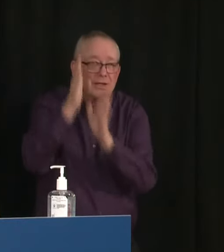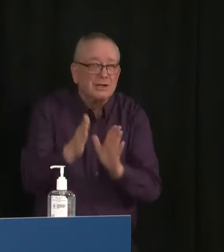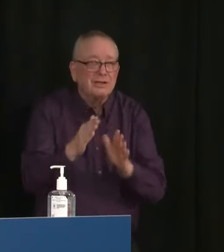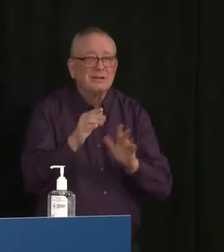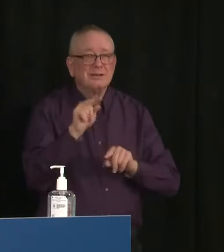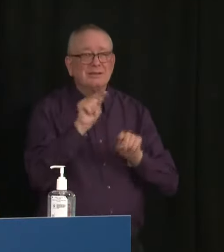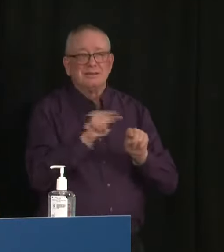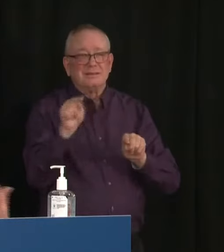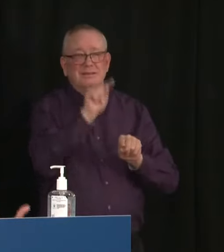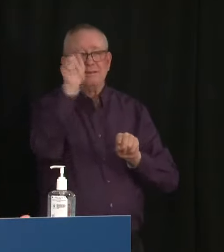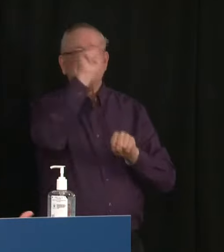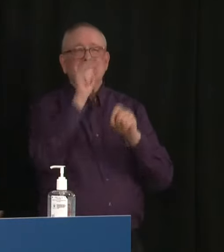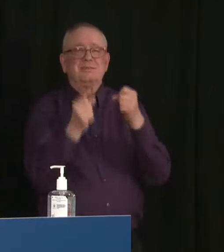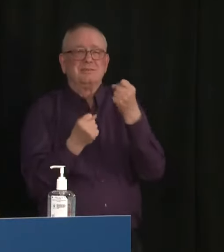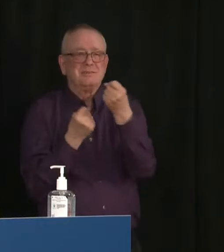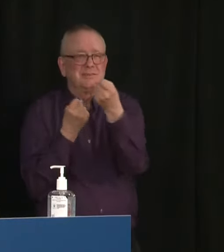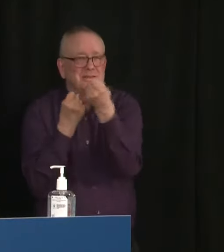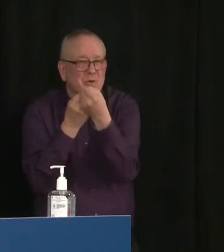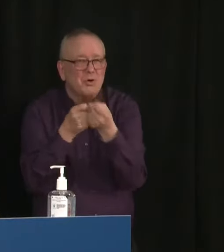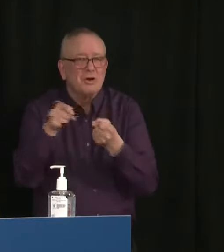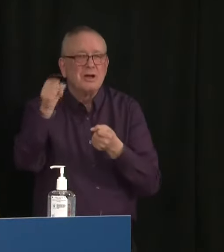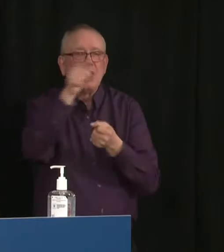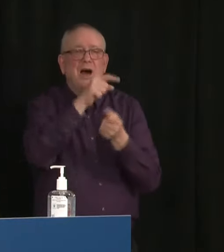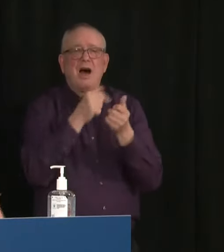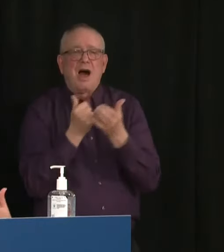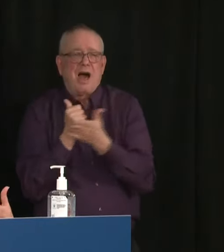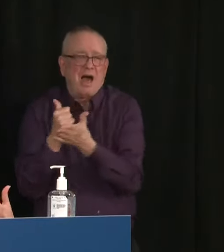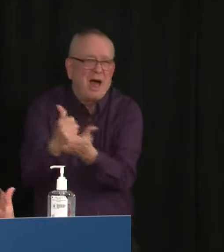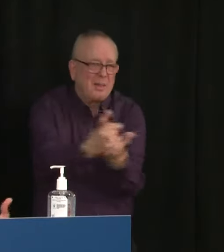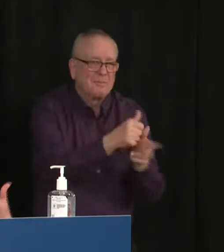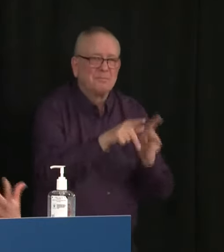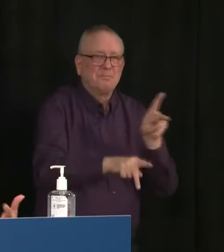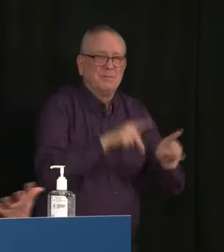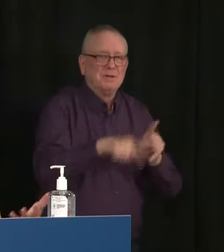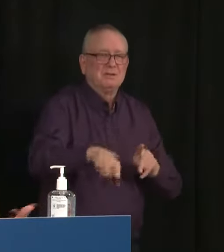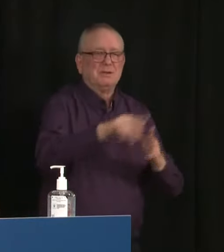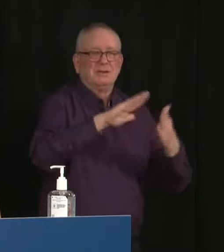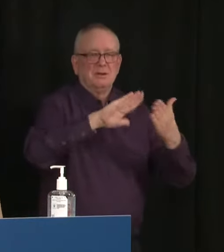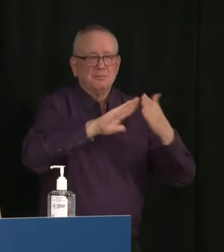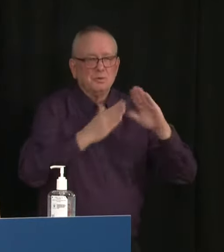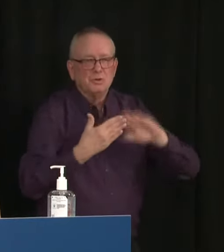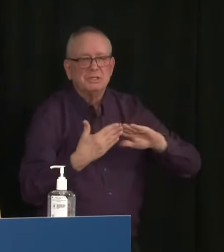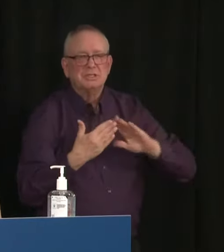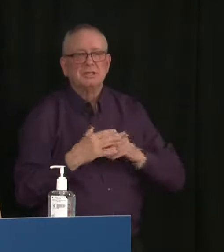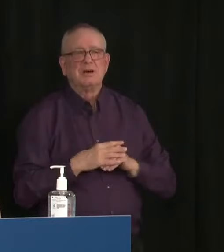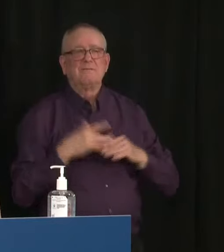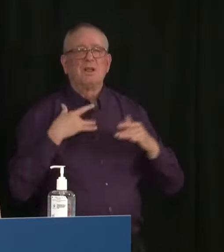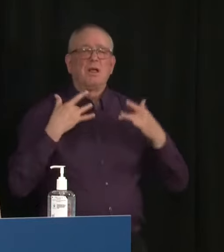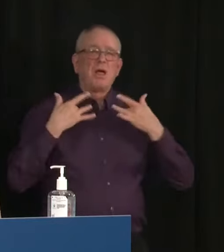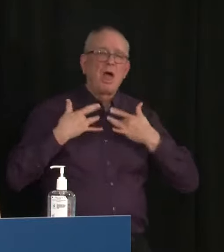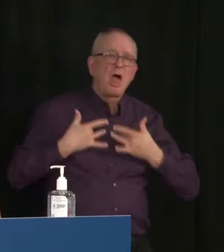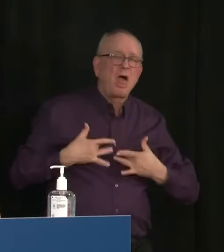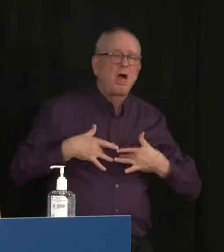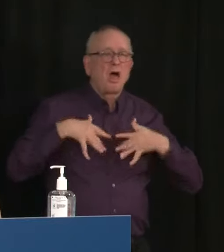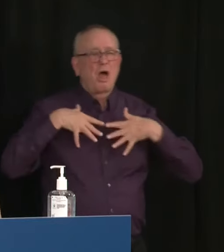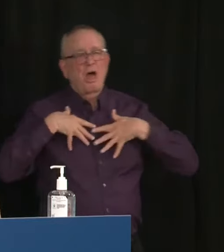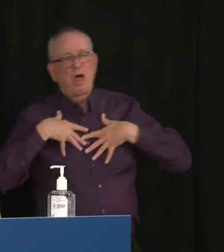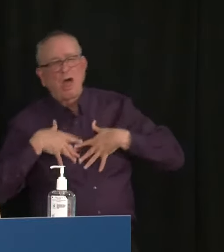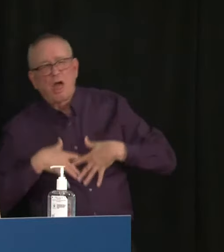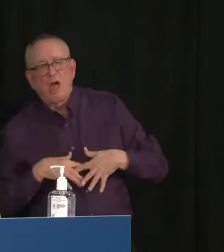that they have lost hope that we can get through this, and that despair perhaps is driving those actions, saying